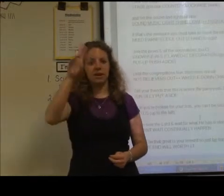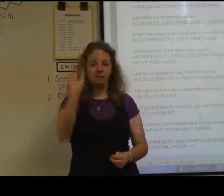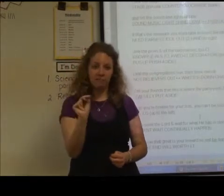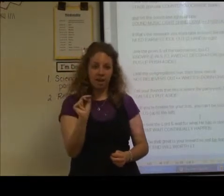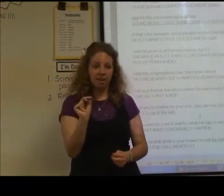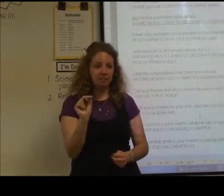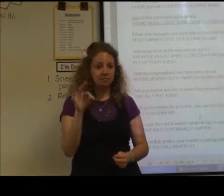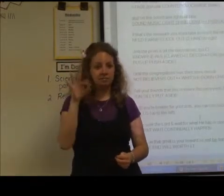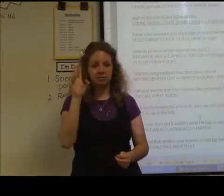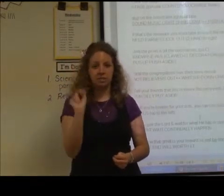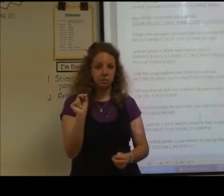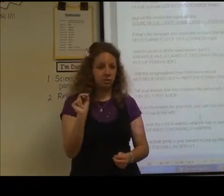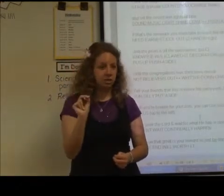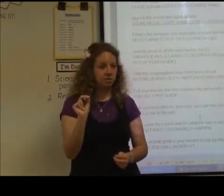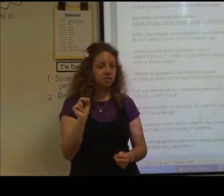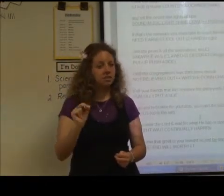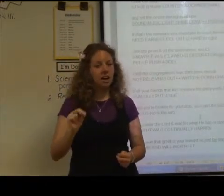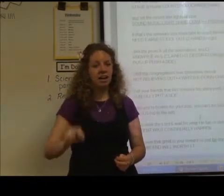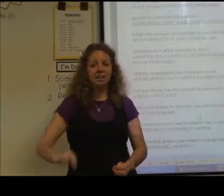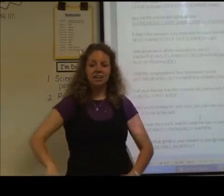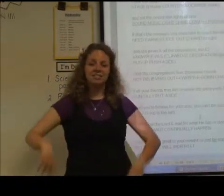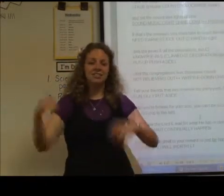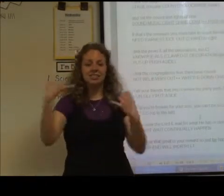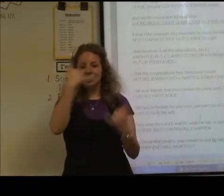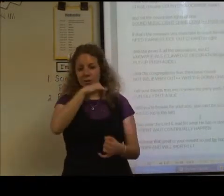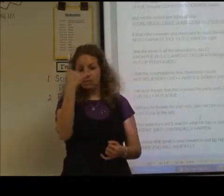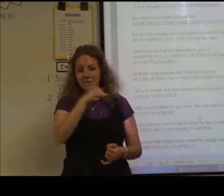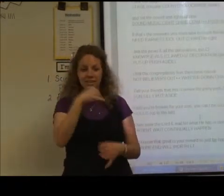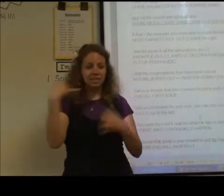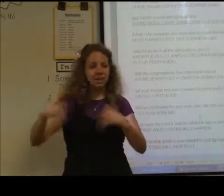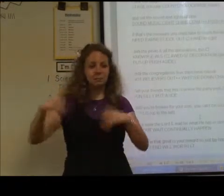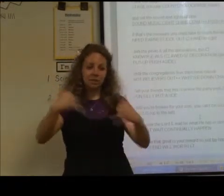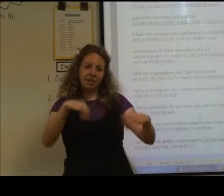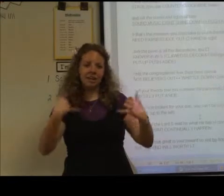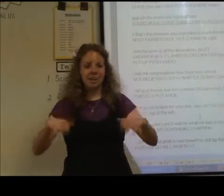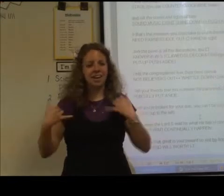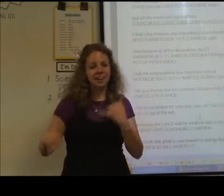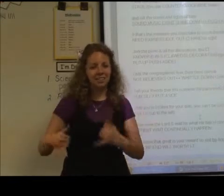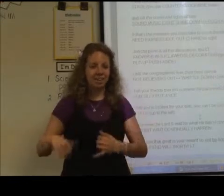way. Fun is one that you'll see a lot. This, you know, silly, like playing and like